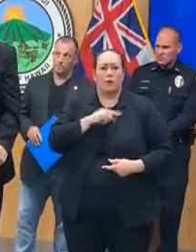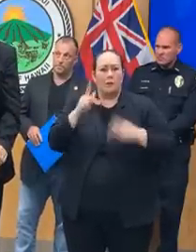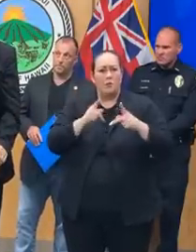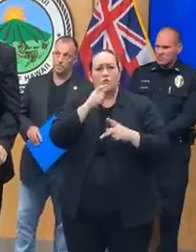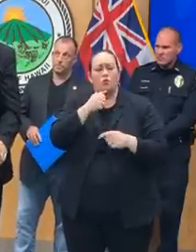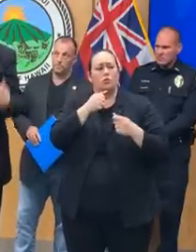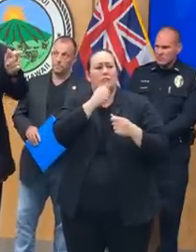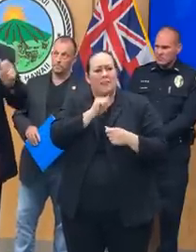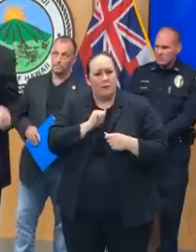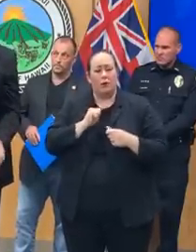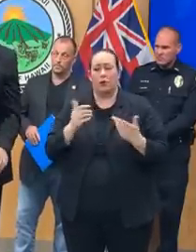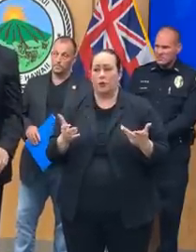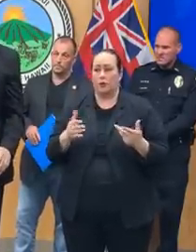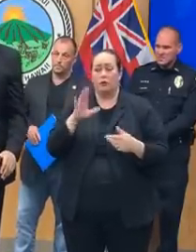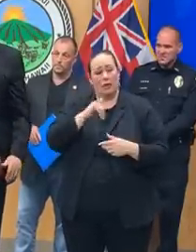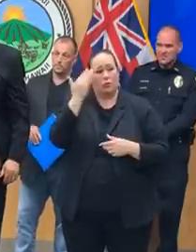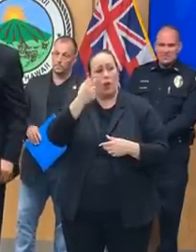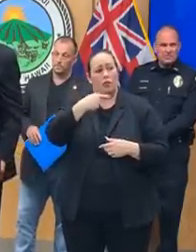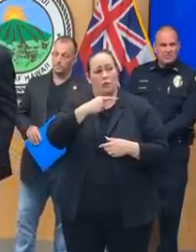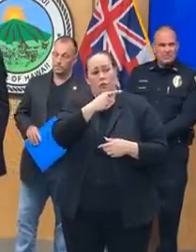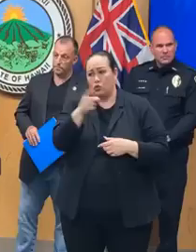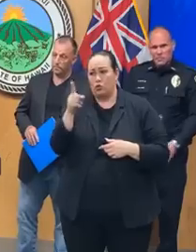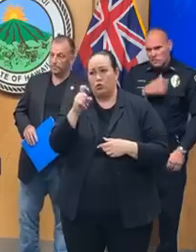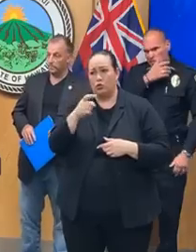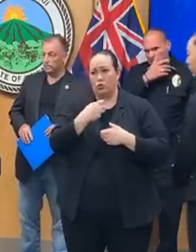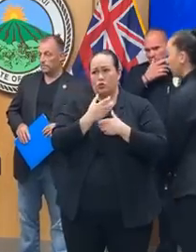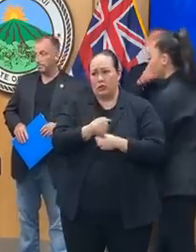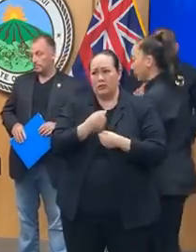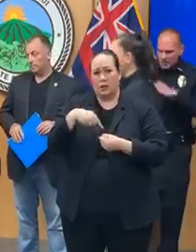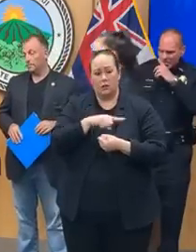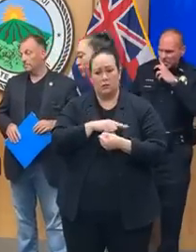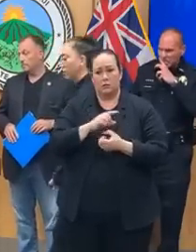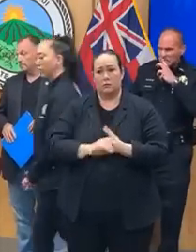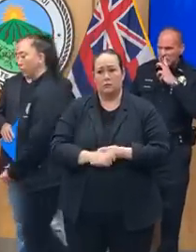loss. That's the reason you should trust us.